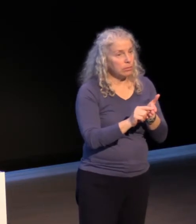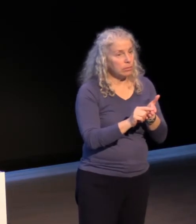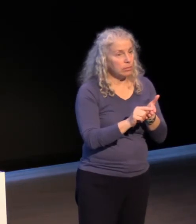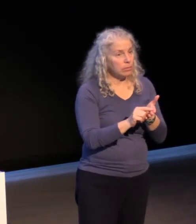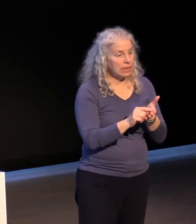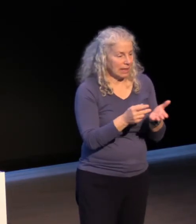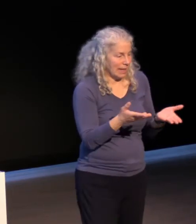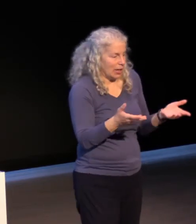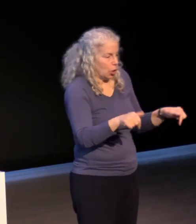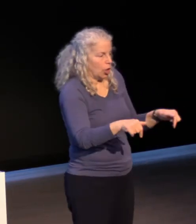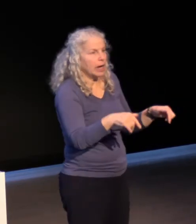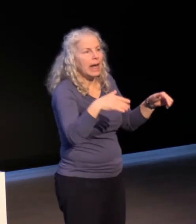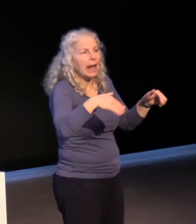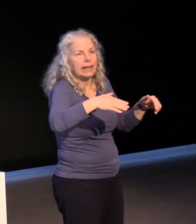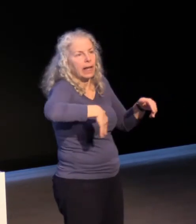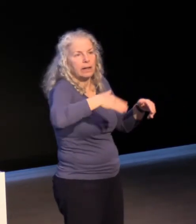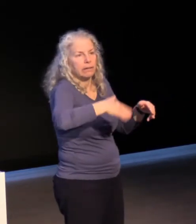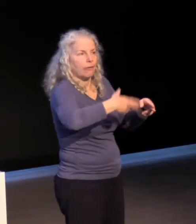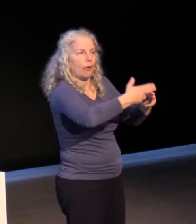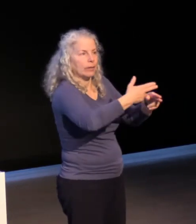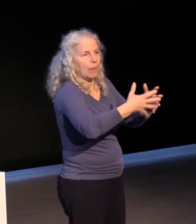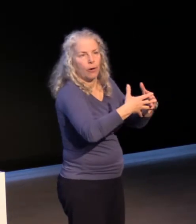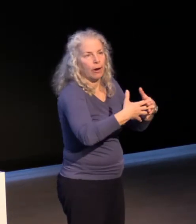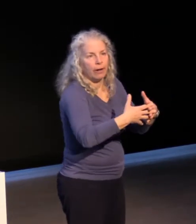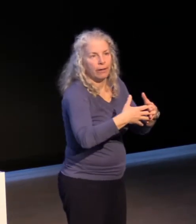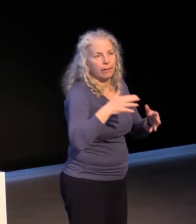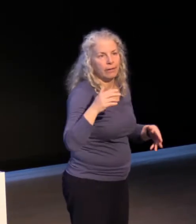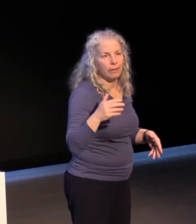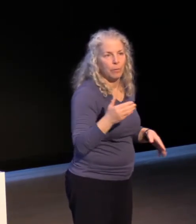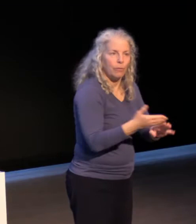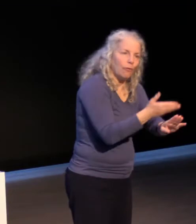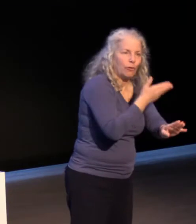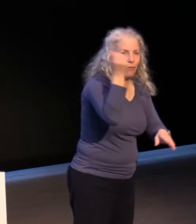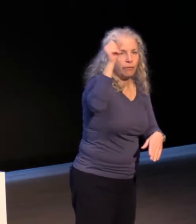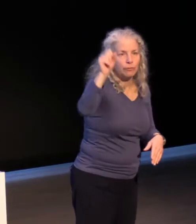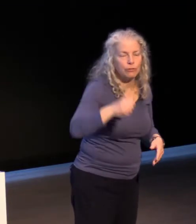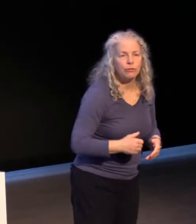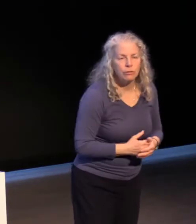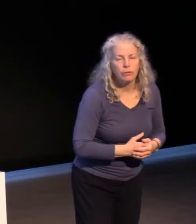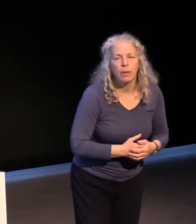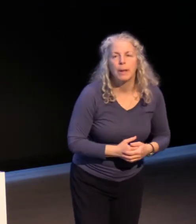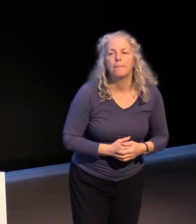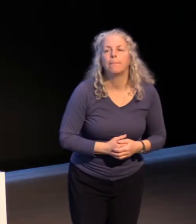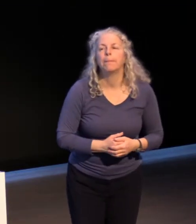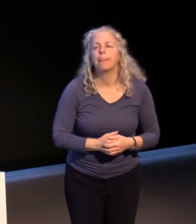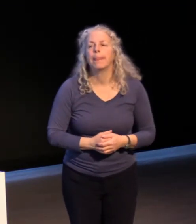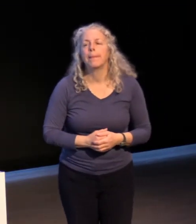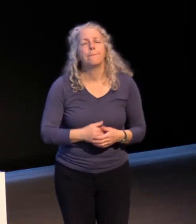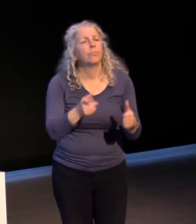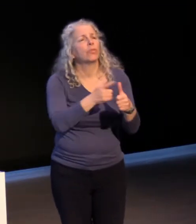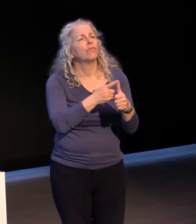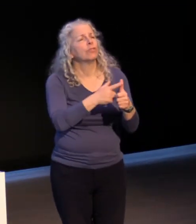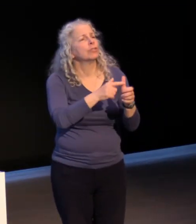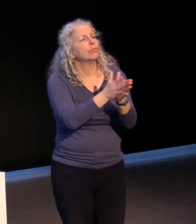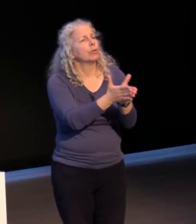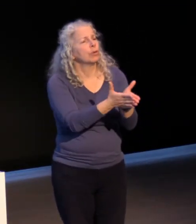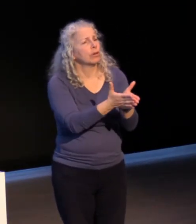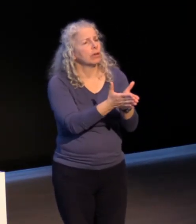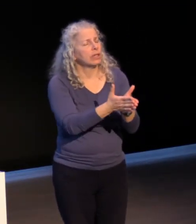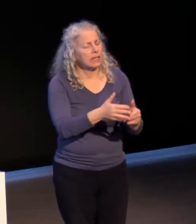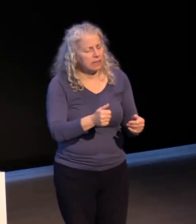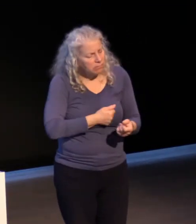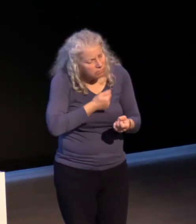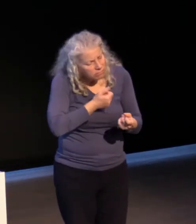yet America. The first volume of poetry, the artistic expression of a Black